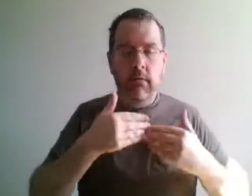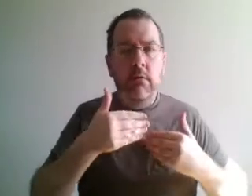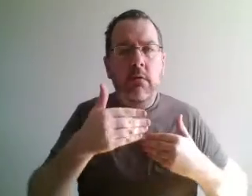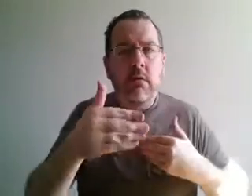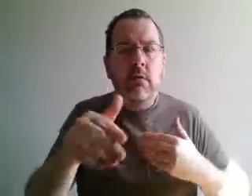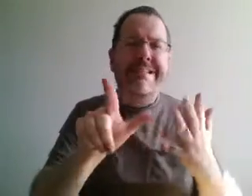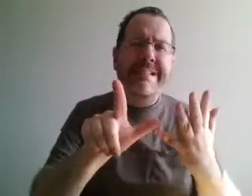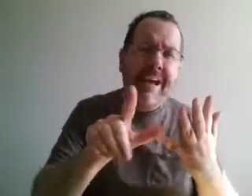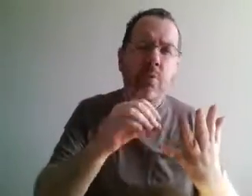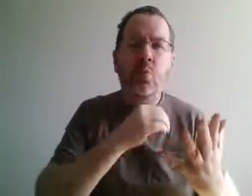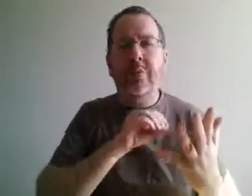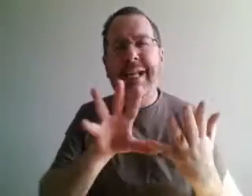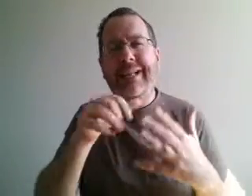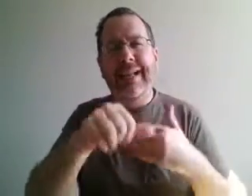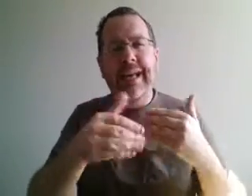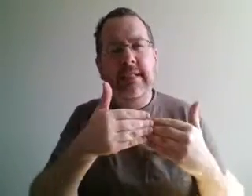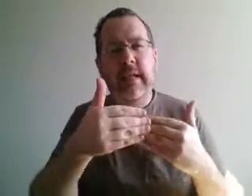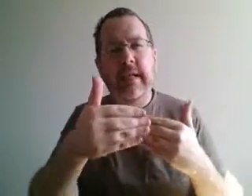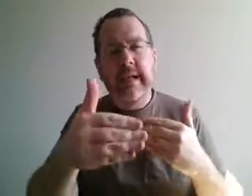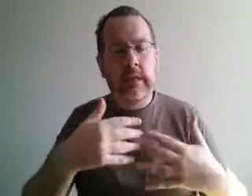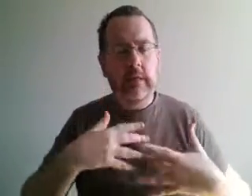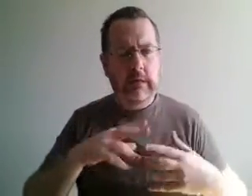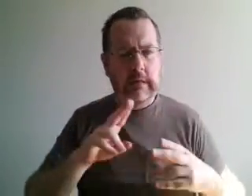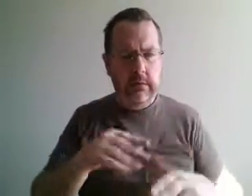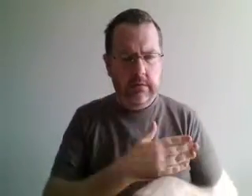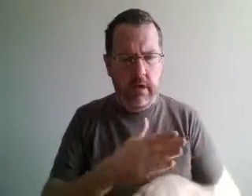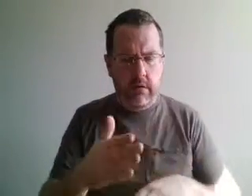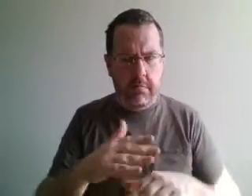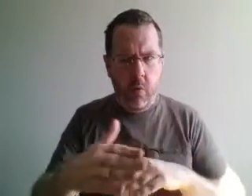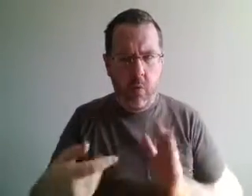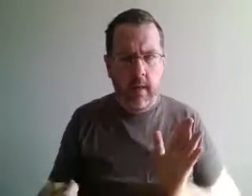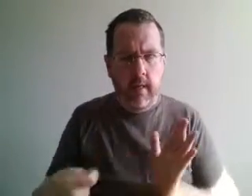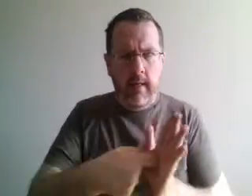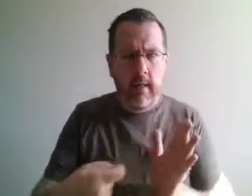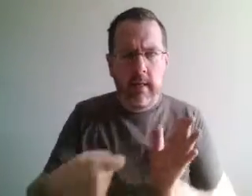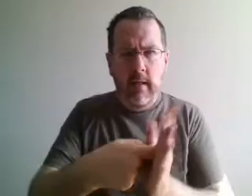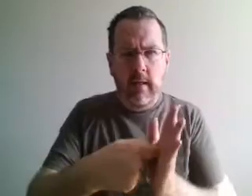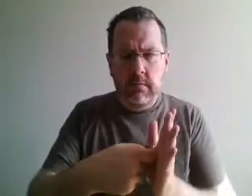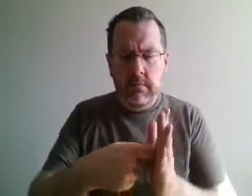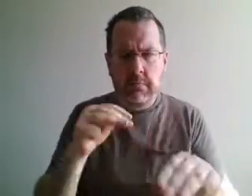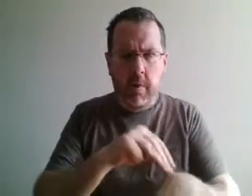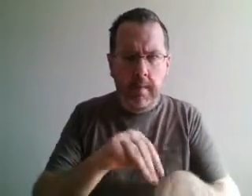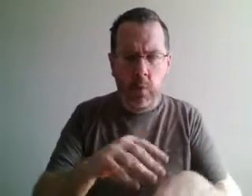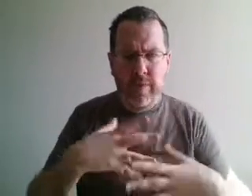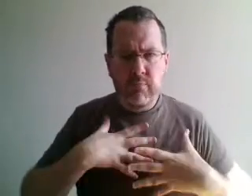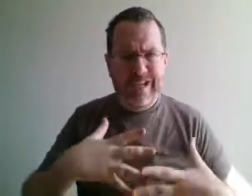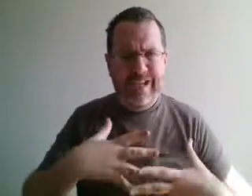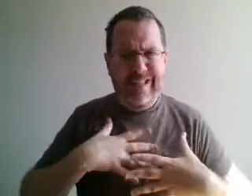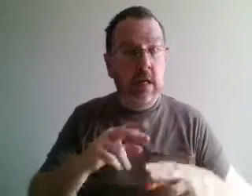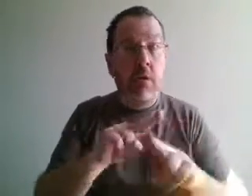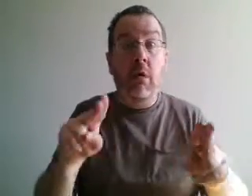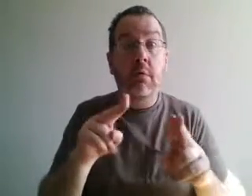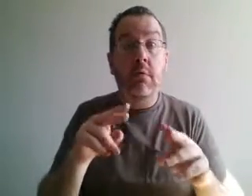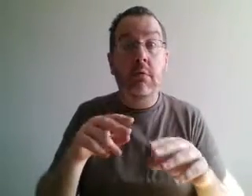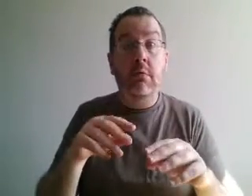can start getting more problems, more difficulty in breathing. Now, this is a minority of patients,